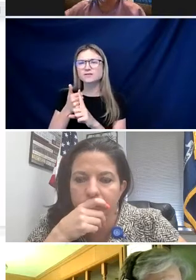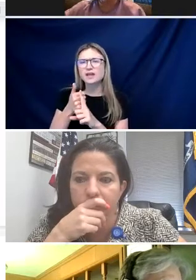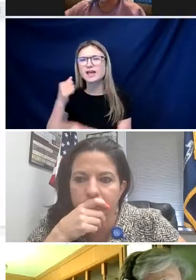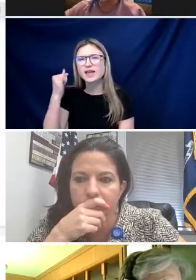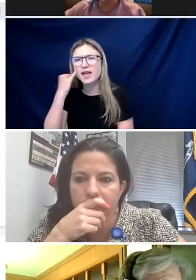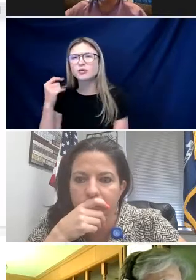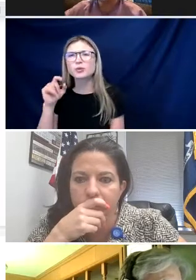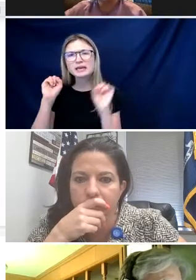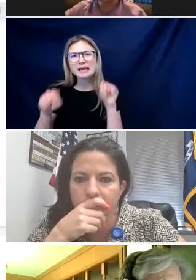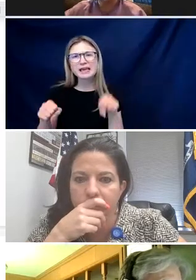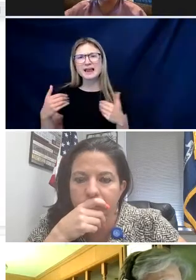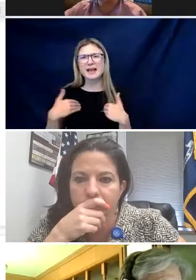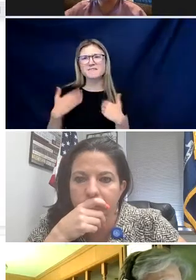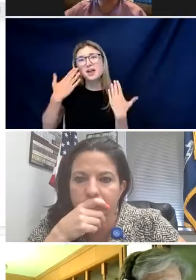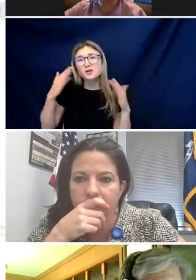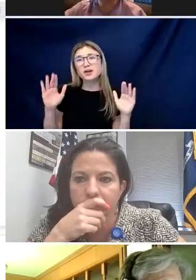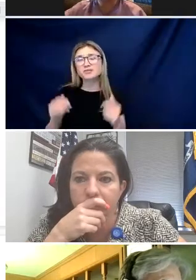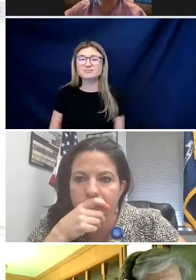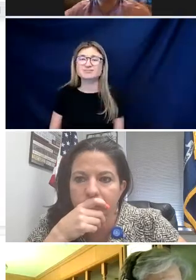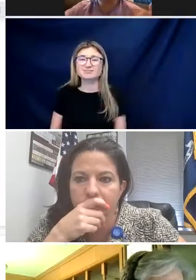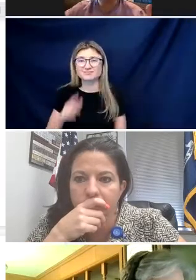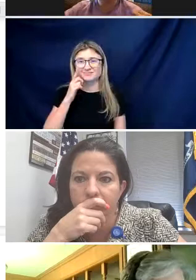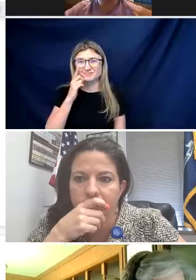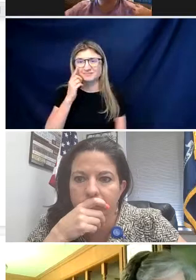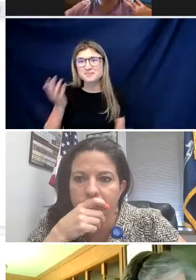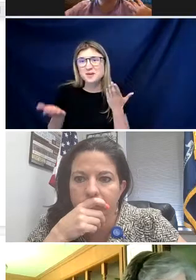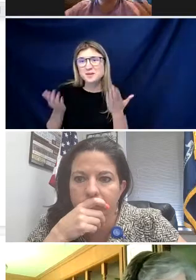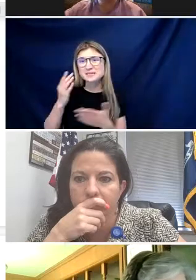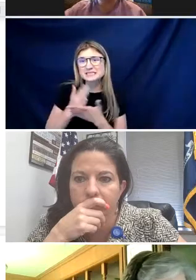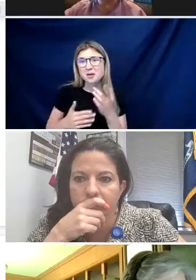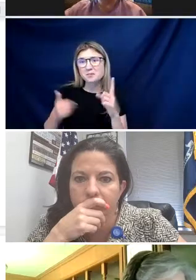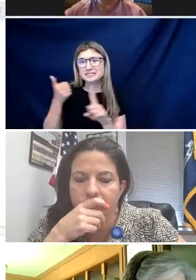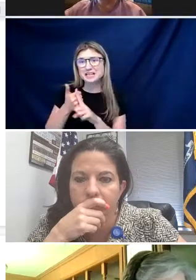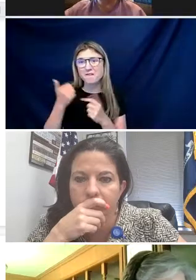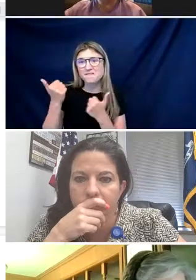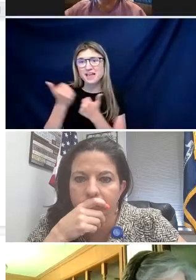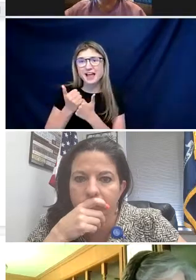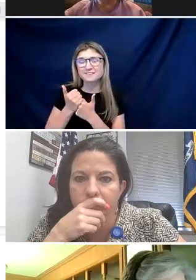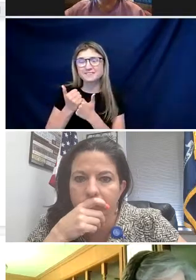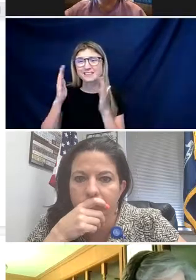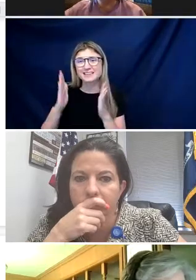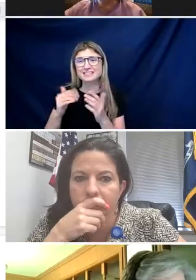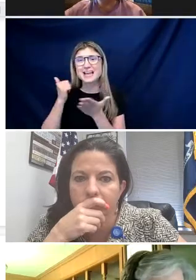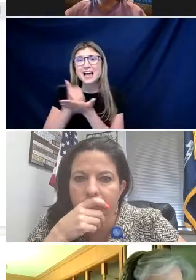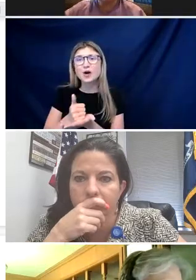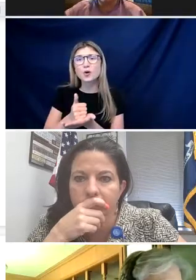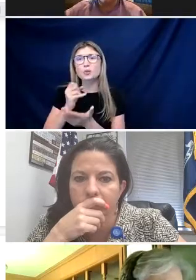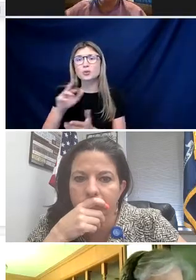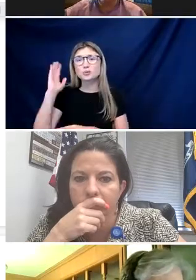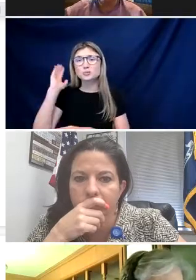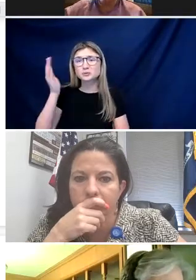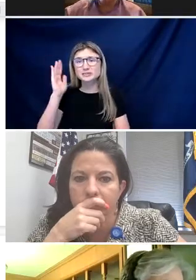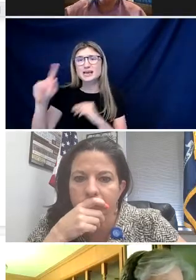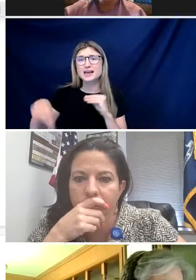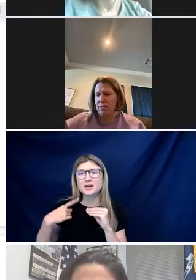have, I don't know, maybe some self-advocates help with that or present on that and